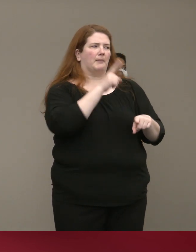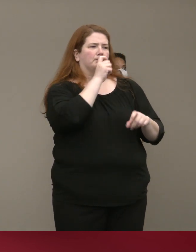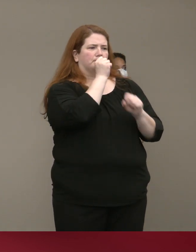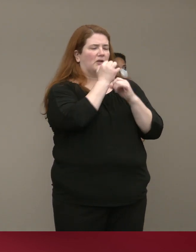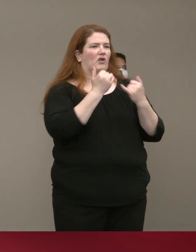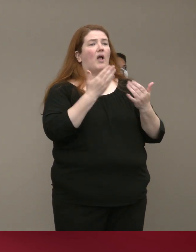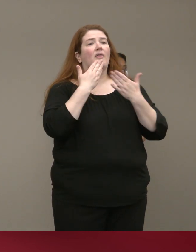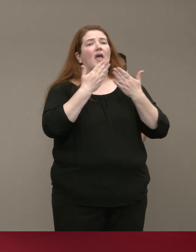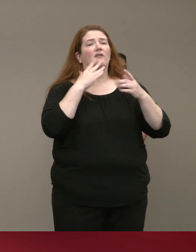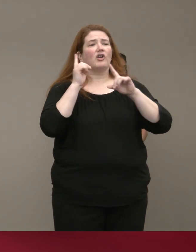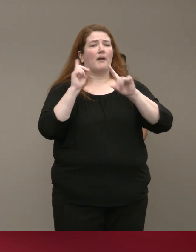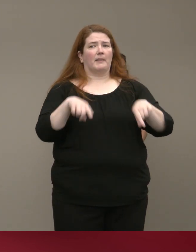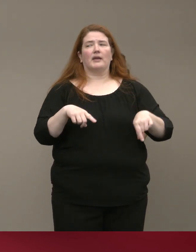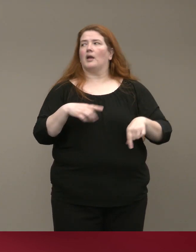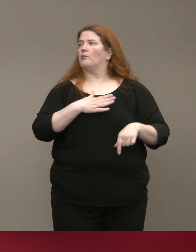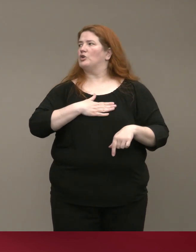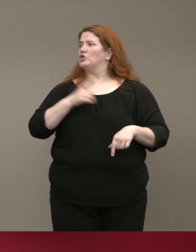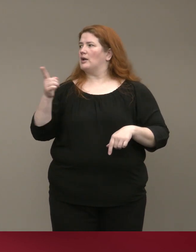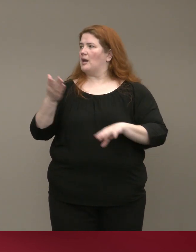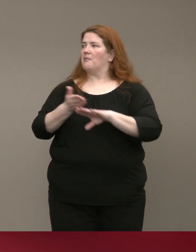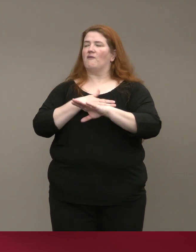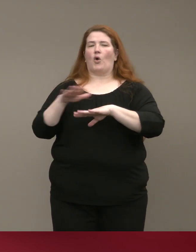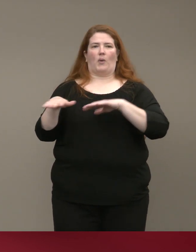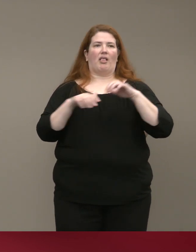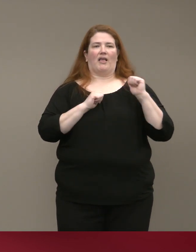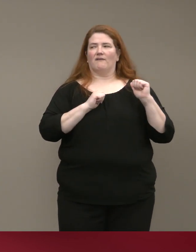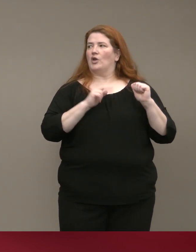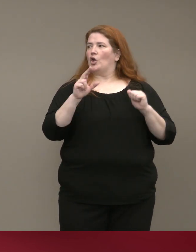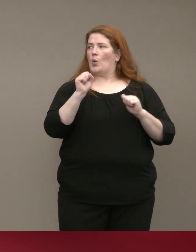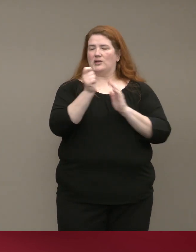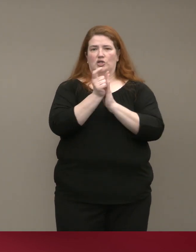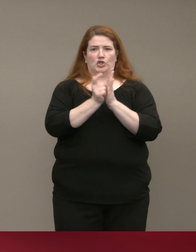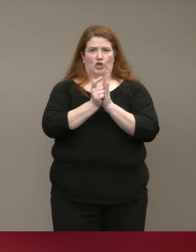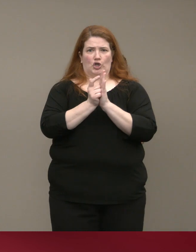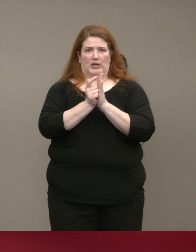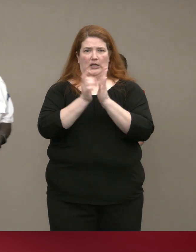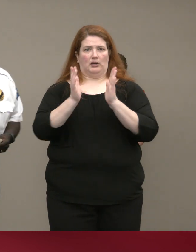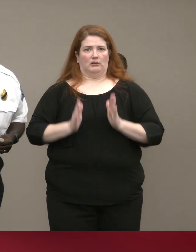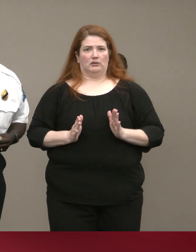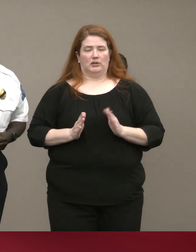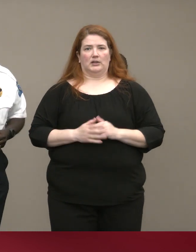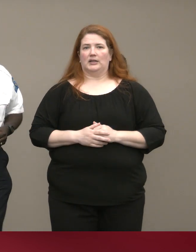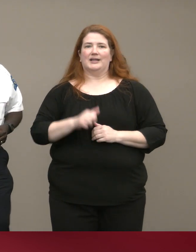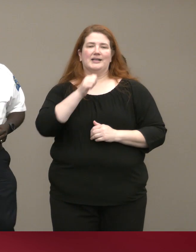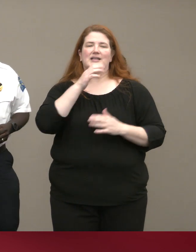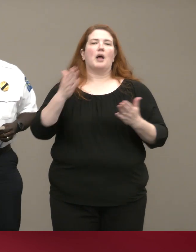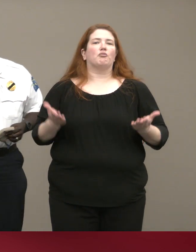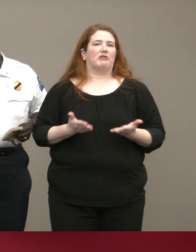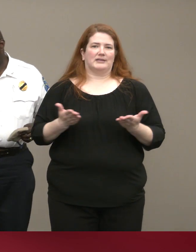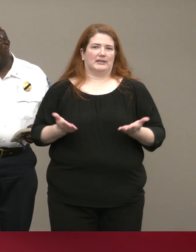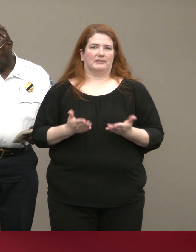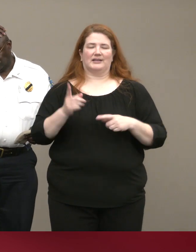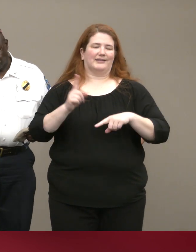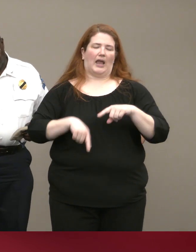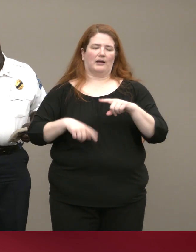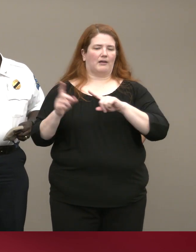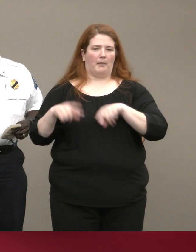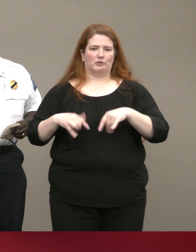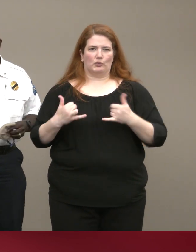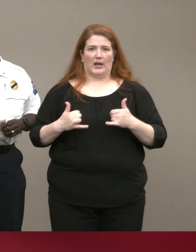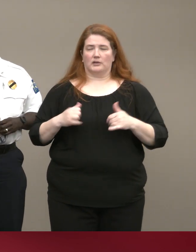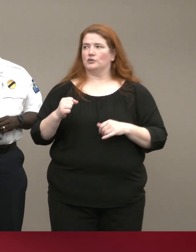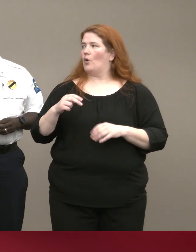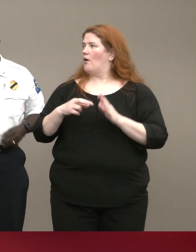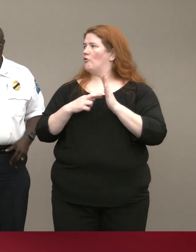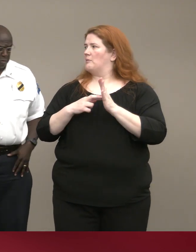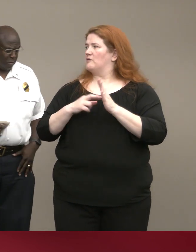So guys, appreciate it. Jacob, before we leave, the U.S. Attorney is not present, cannot be present, so we have a representative of the